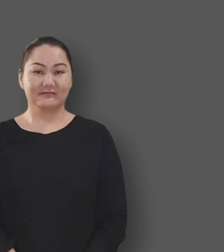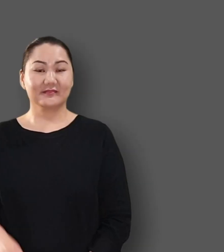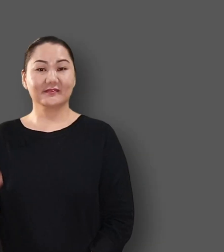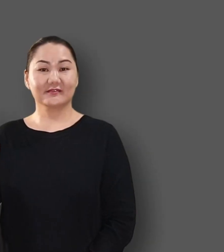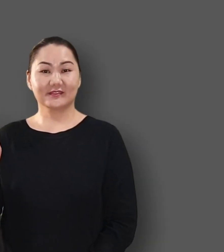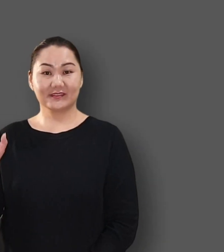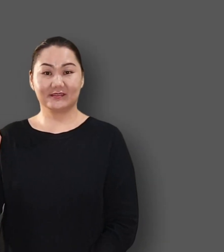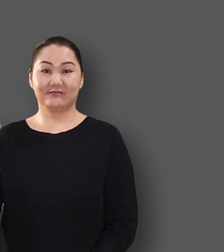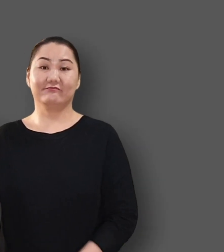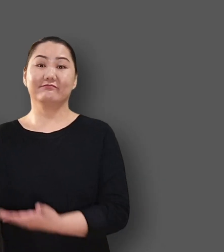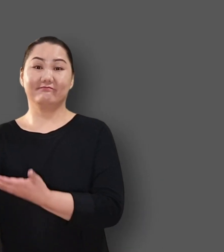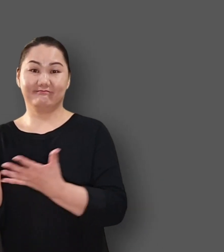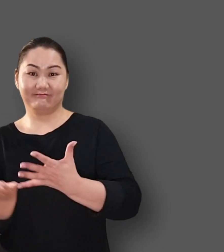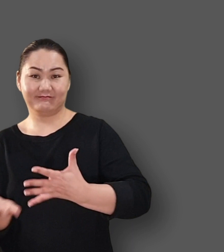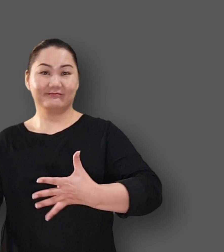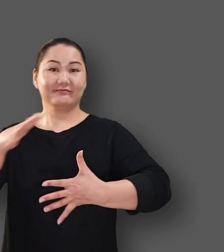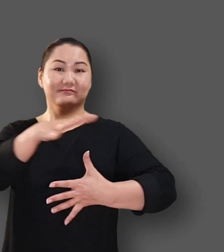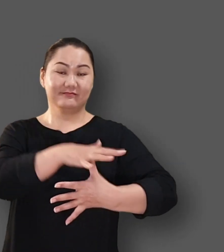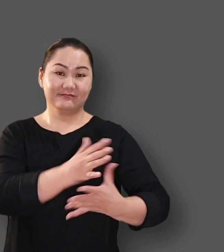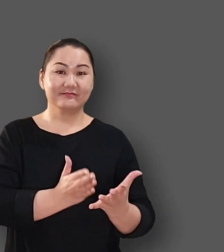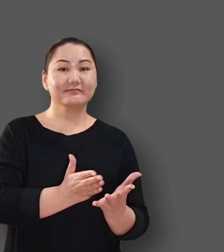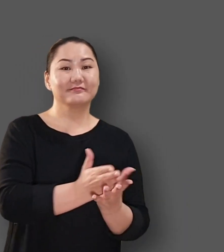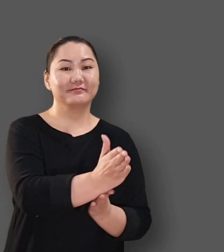Our priority areas: health.